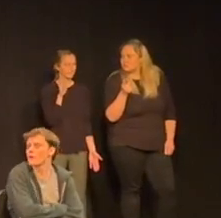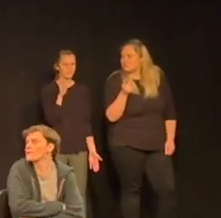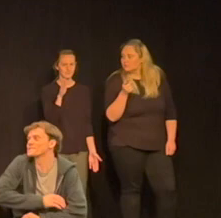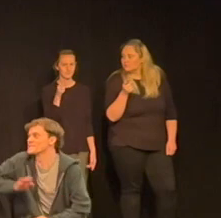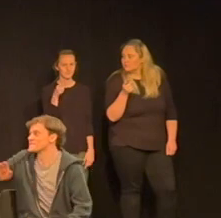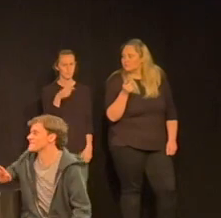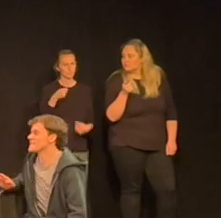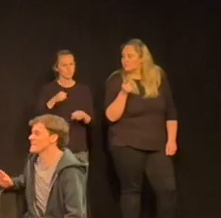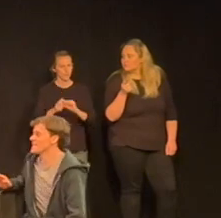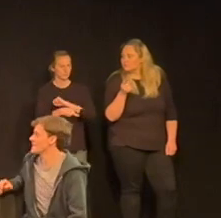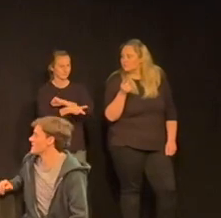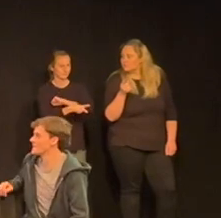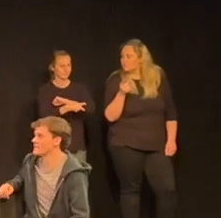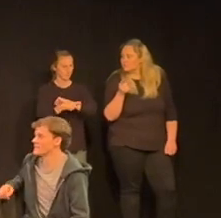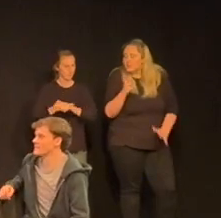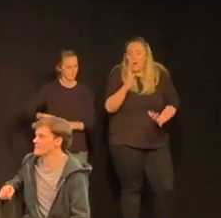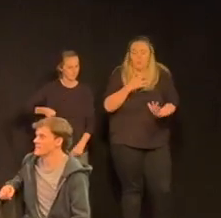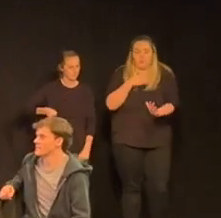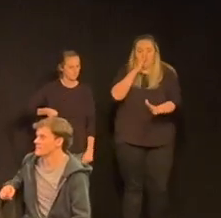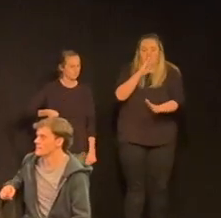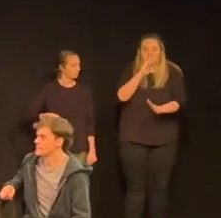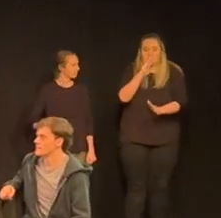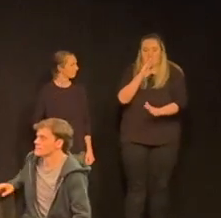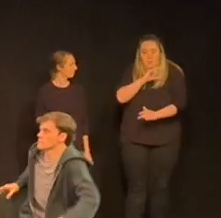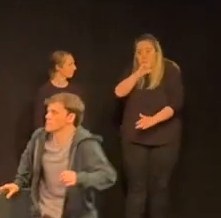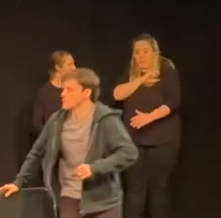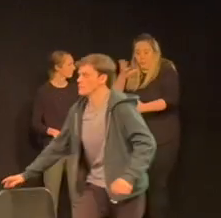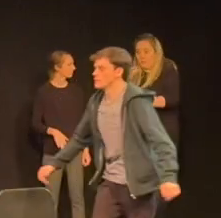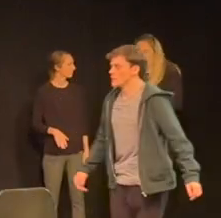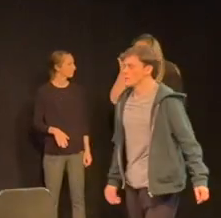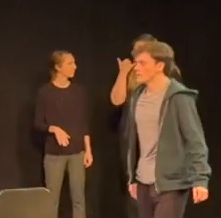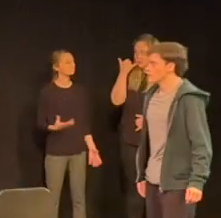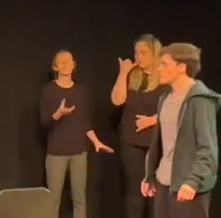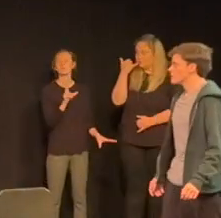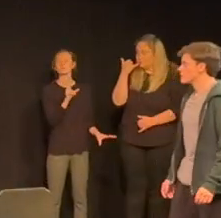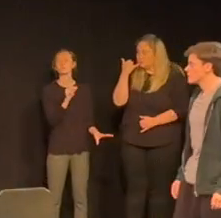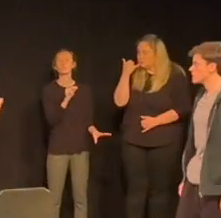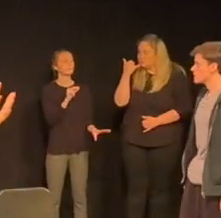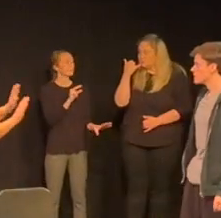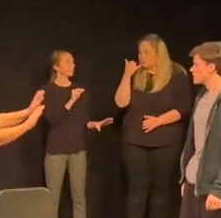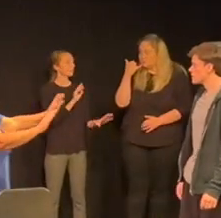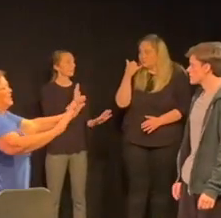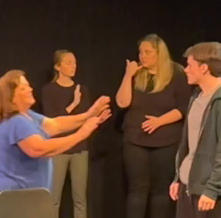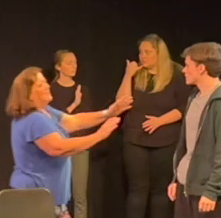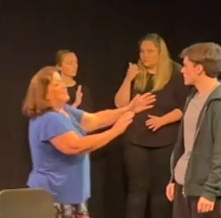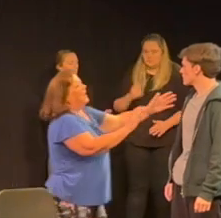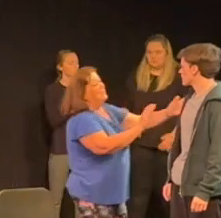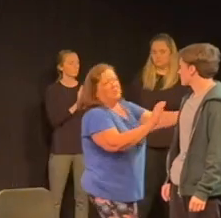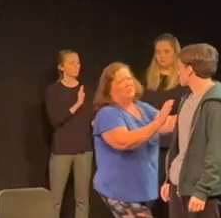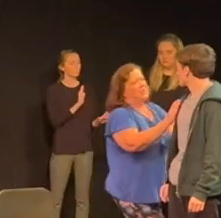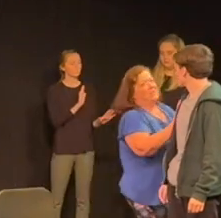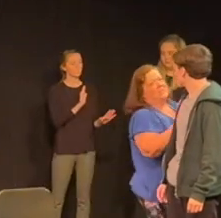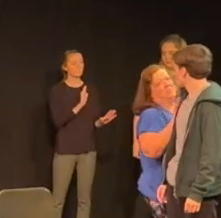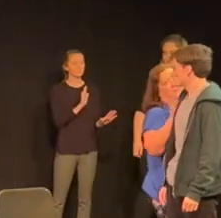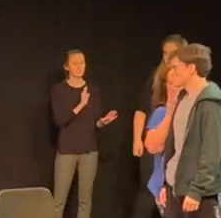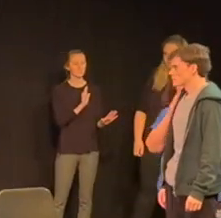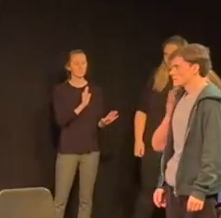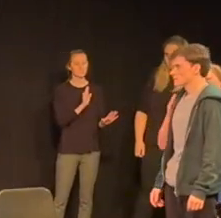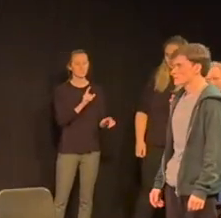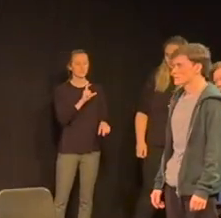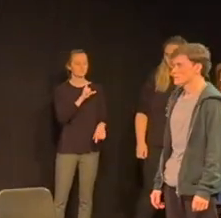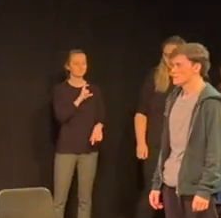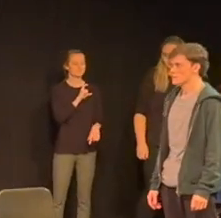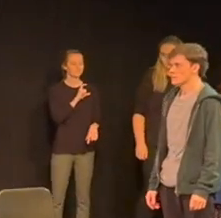my purse. Oh, good. Do you want me to call the police? No, I don't need the